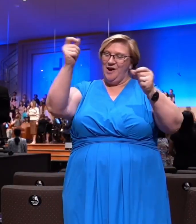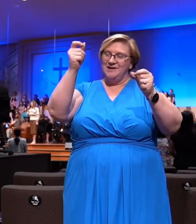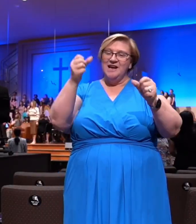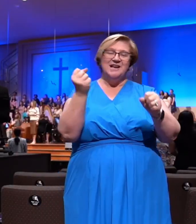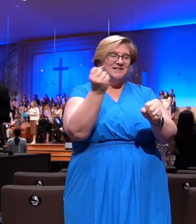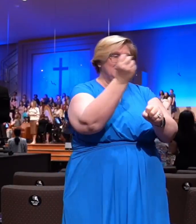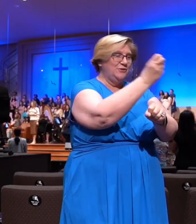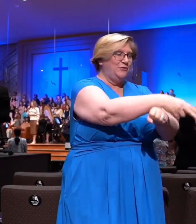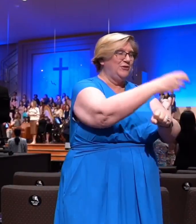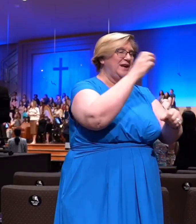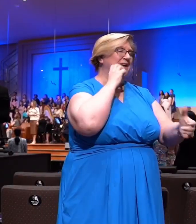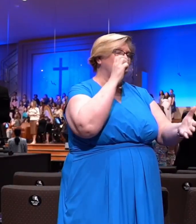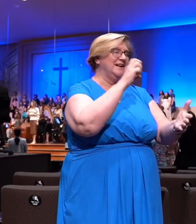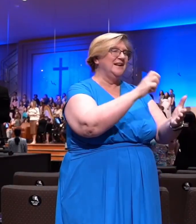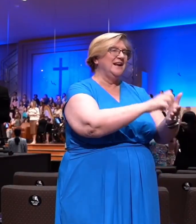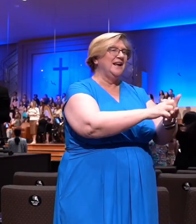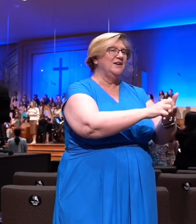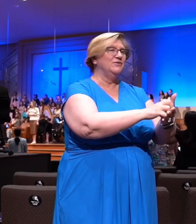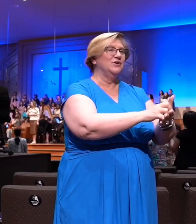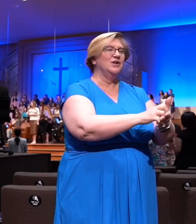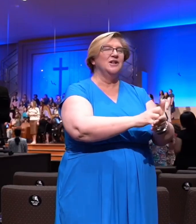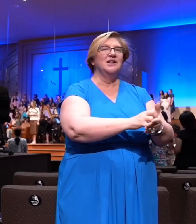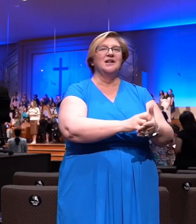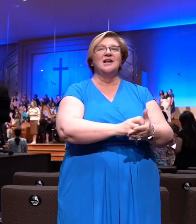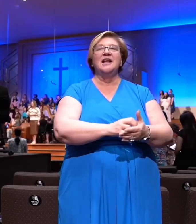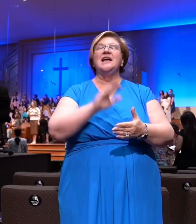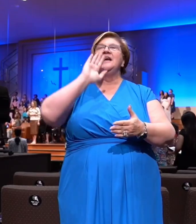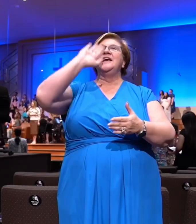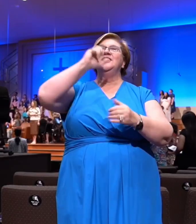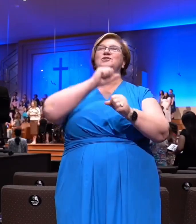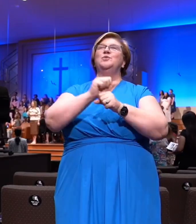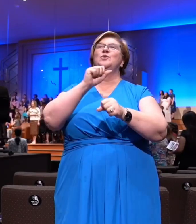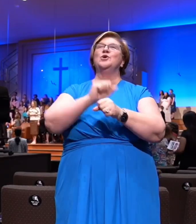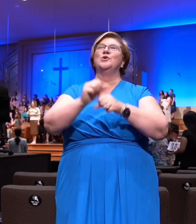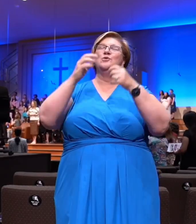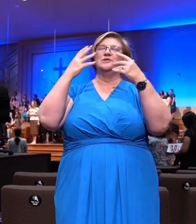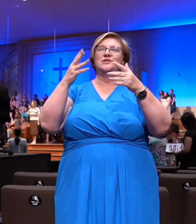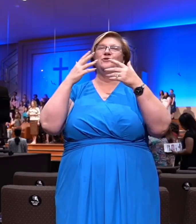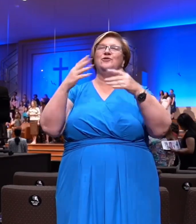evil. It was finished upon that